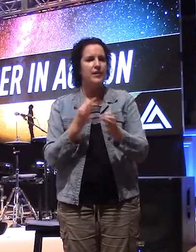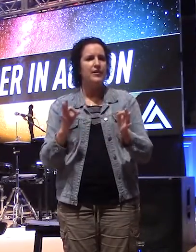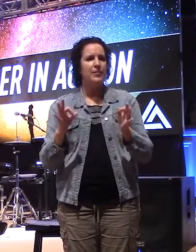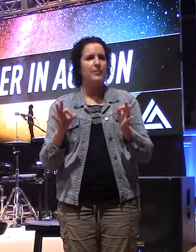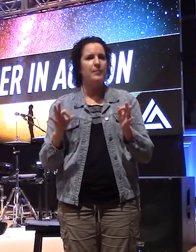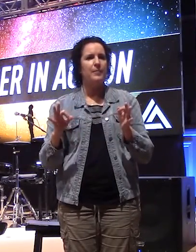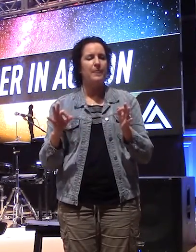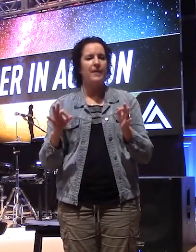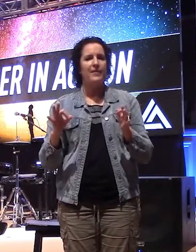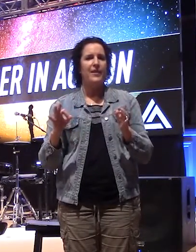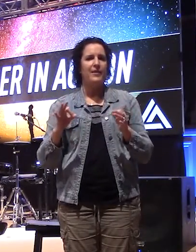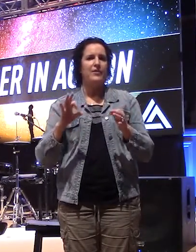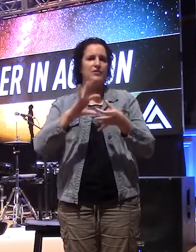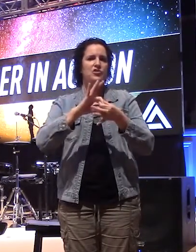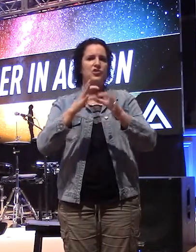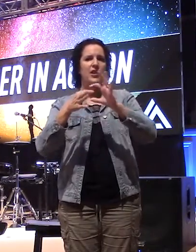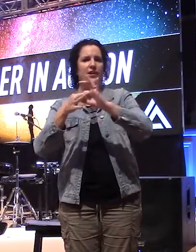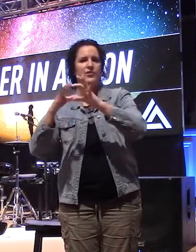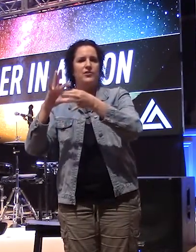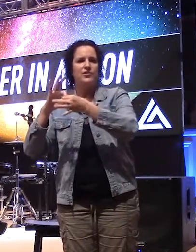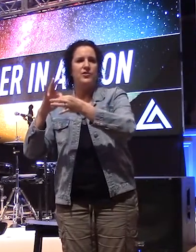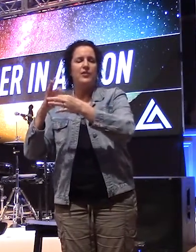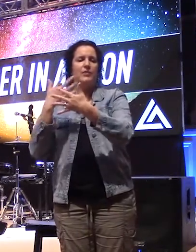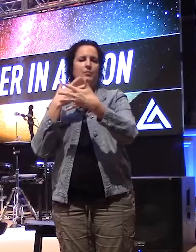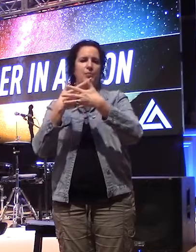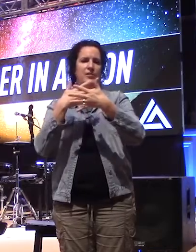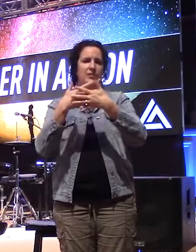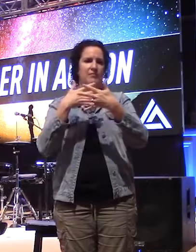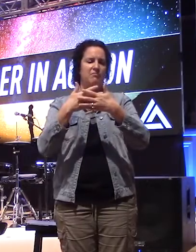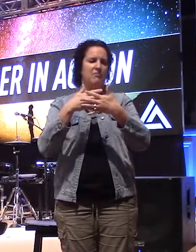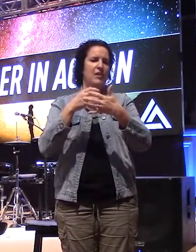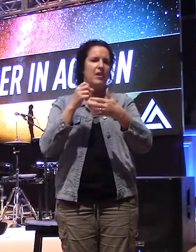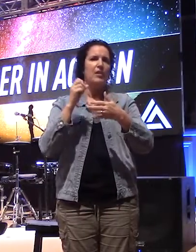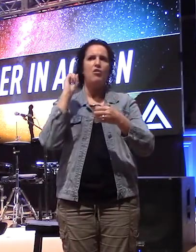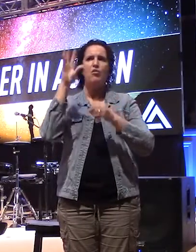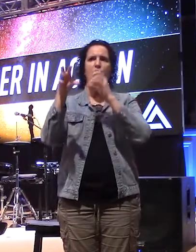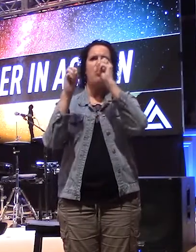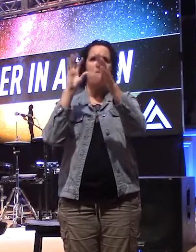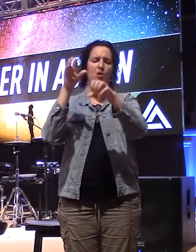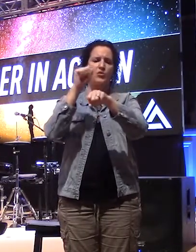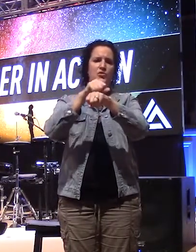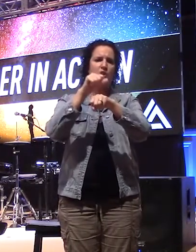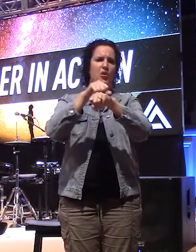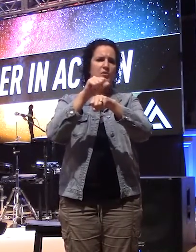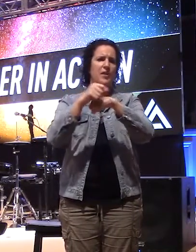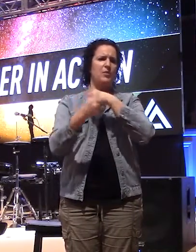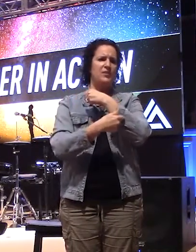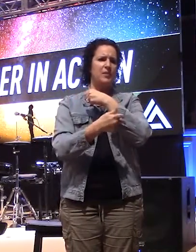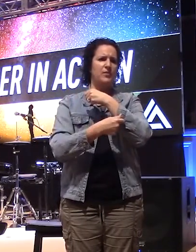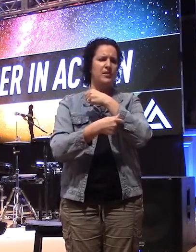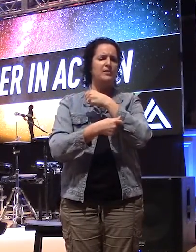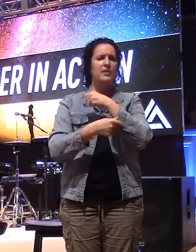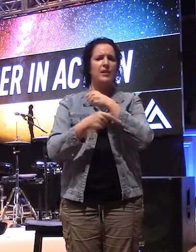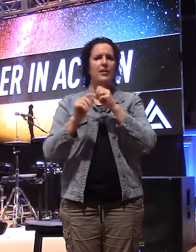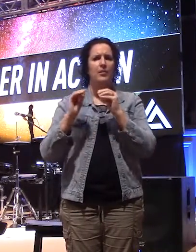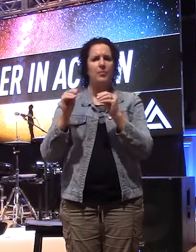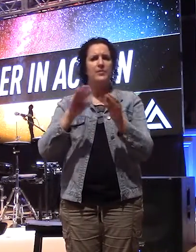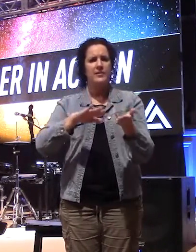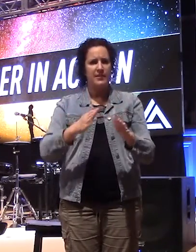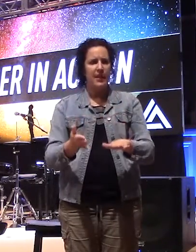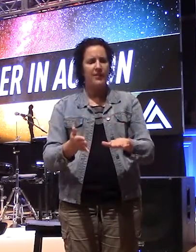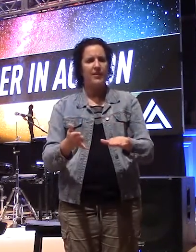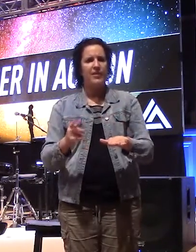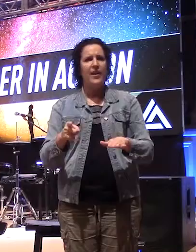scourgings, chains and imprisonment. They were stoned, they were sawn in two, they were tempted, put to death with a sword. They went about sheepskins